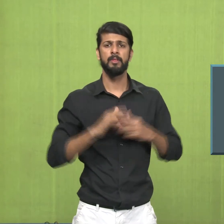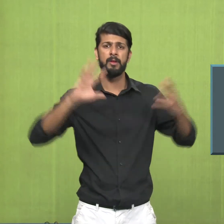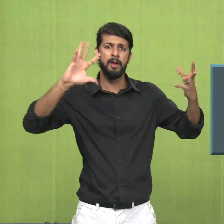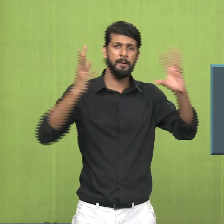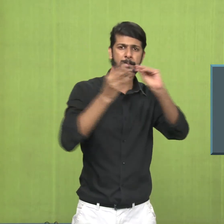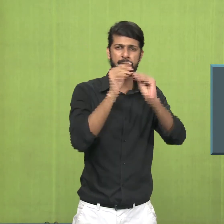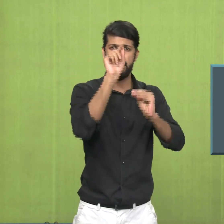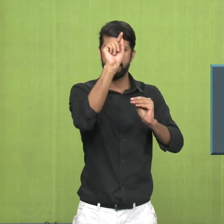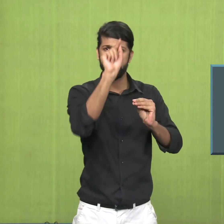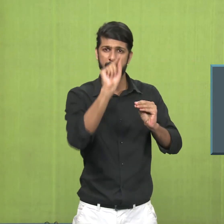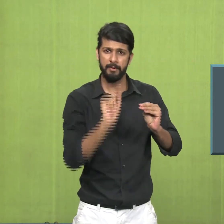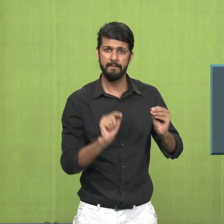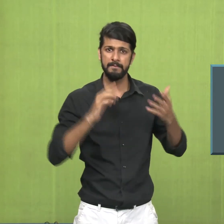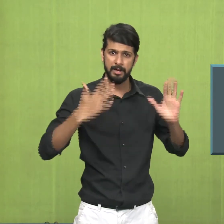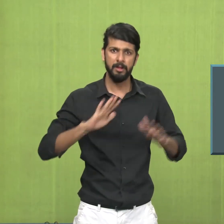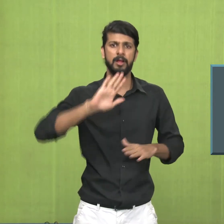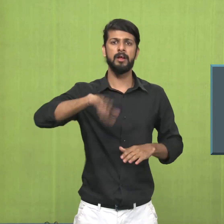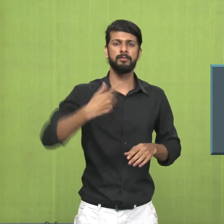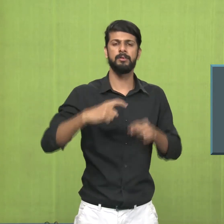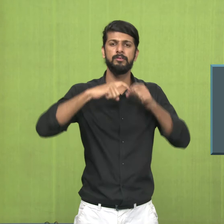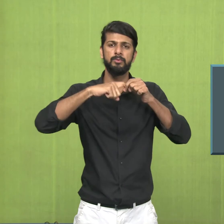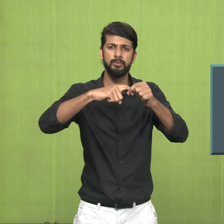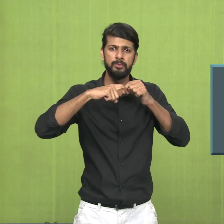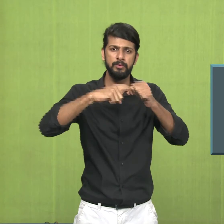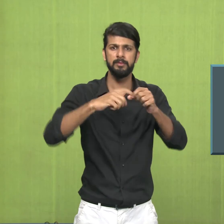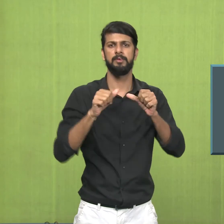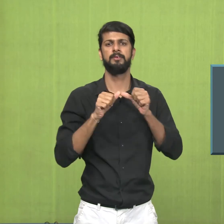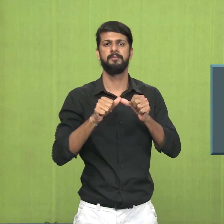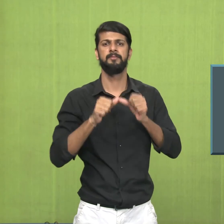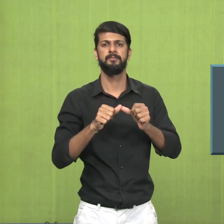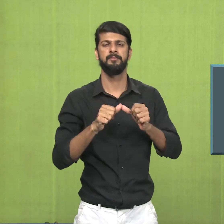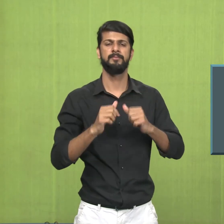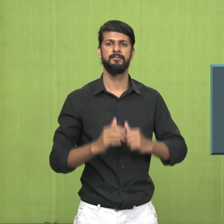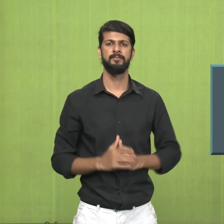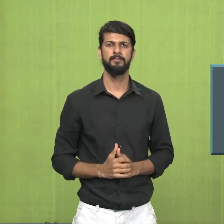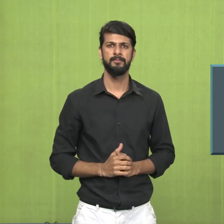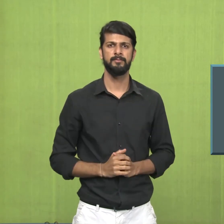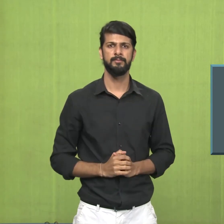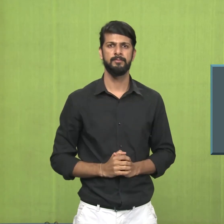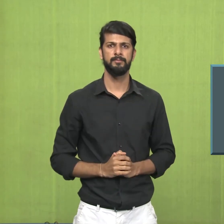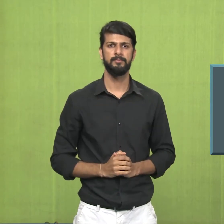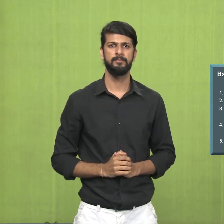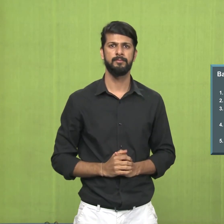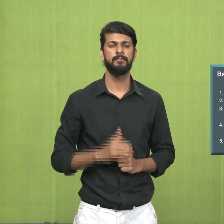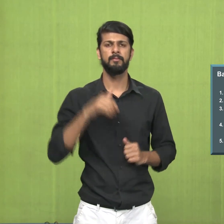paintings. Then we have the summary, and lastly the questions and answers.